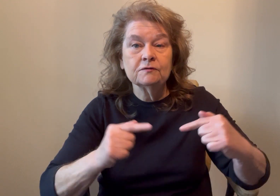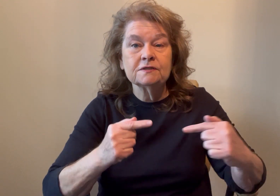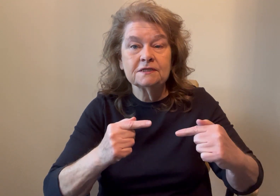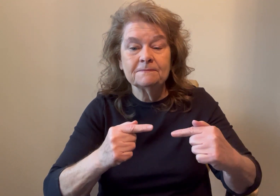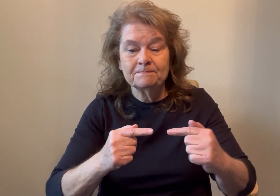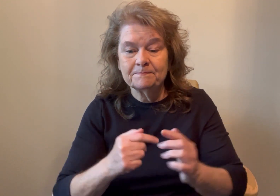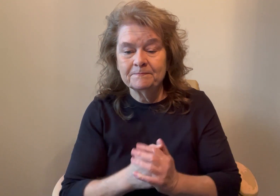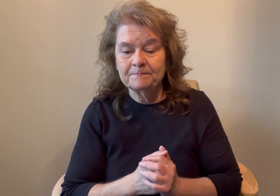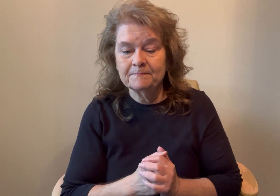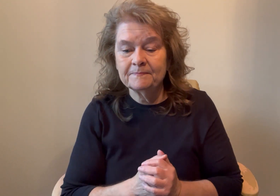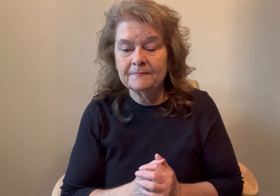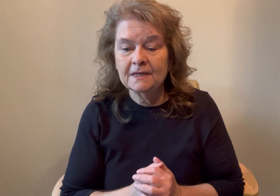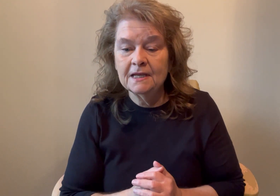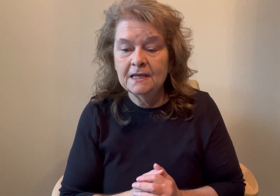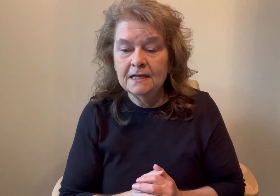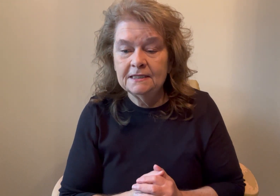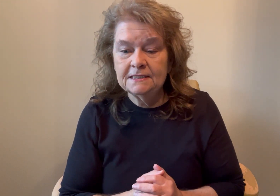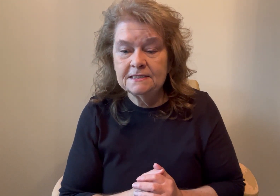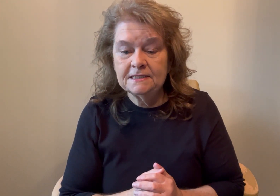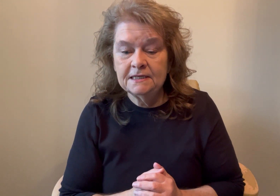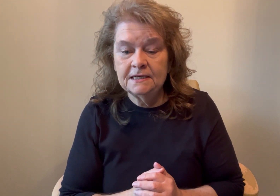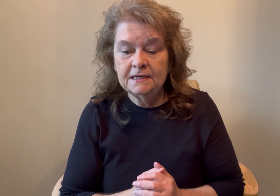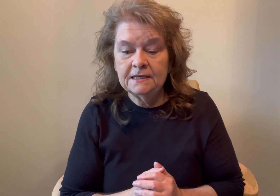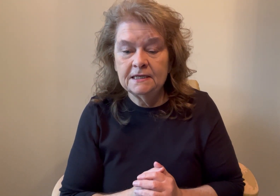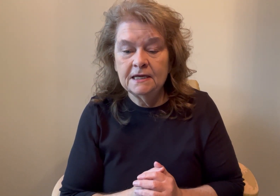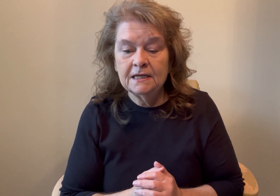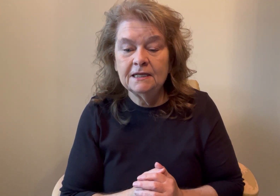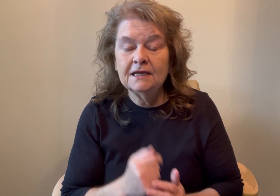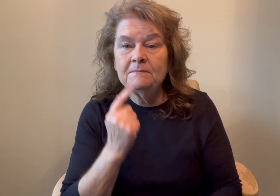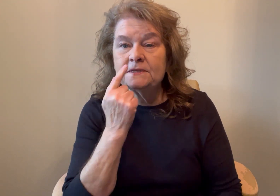hurts. Let's see, lips,